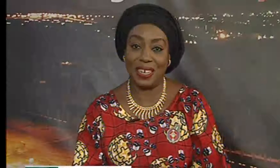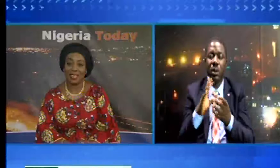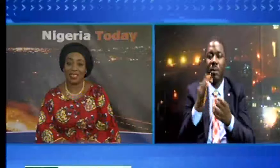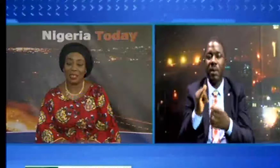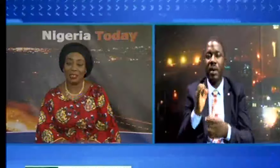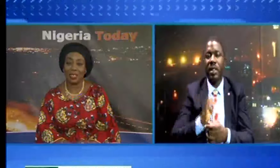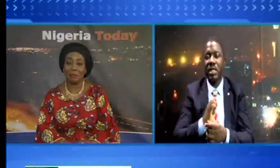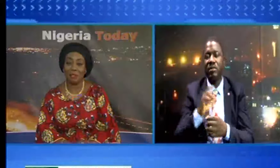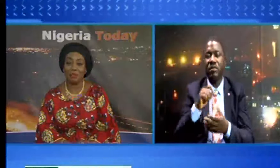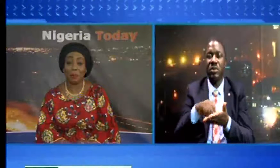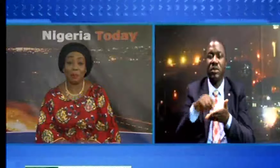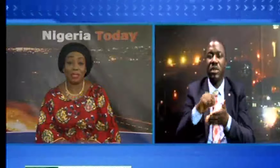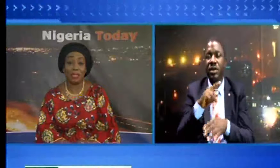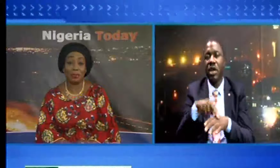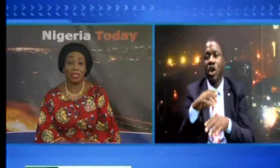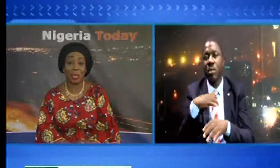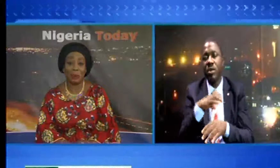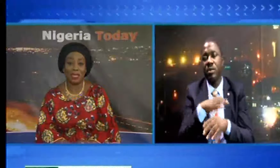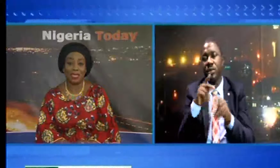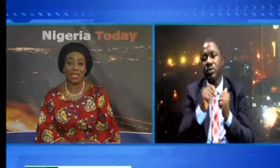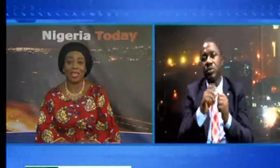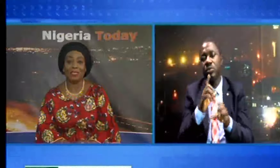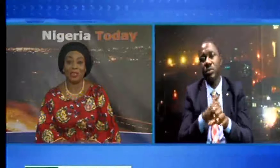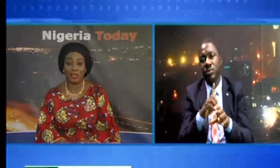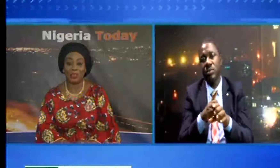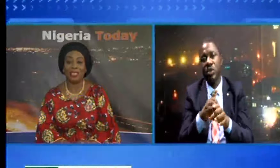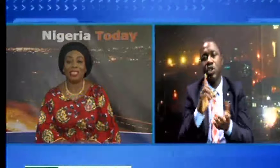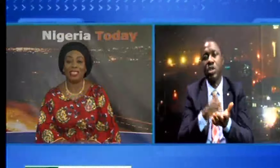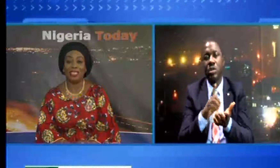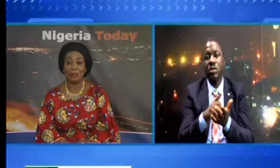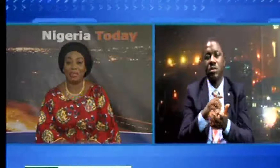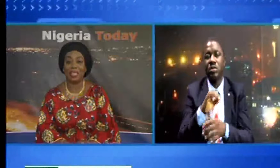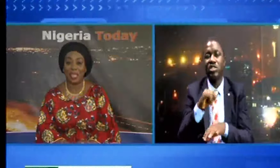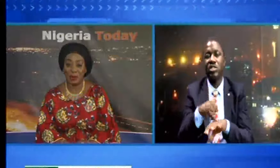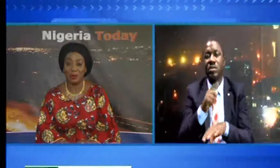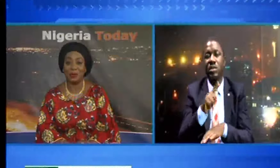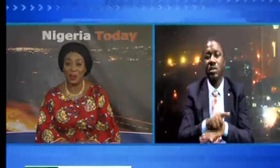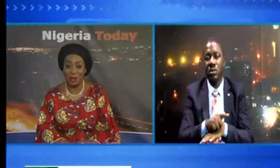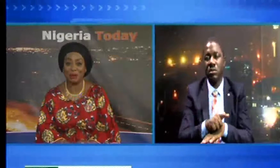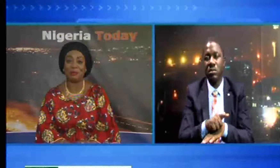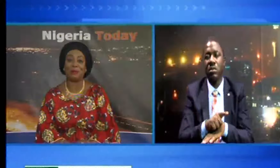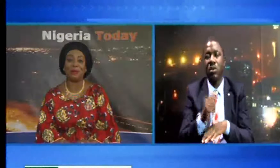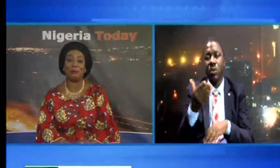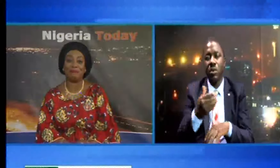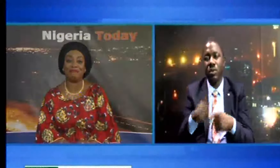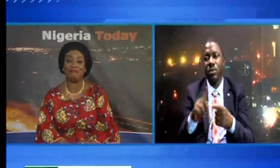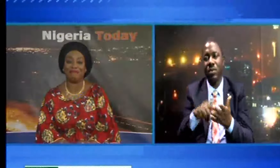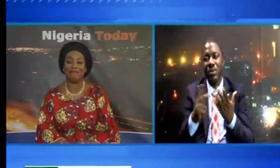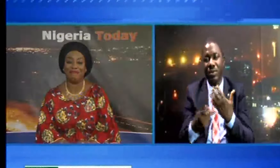Secretary, National Commission for Persons with Disabilities, Dr. James Lalu. Welcome to the